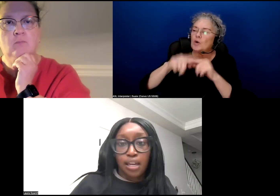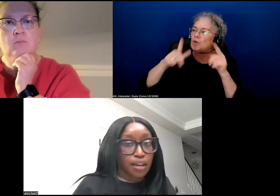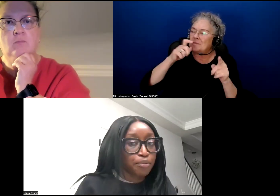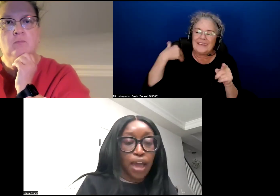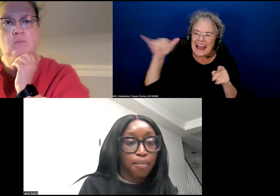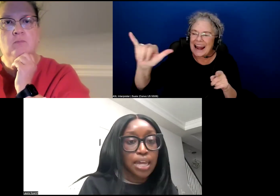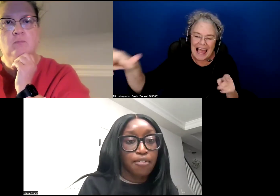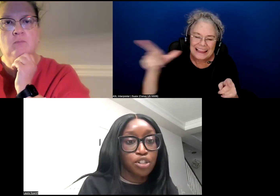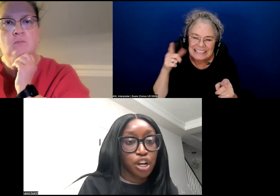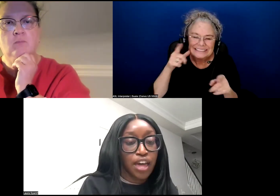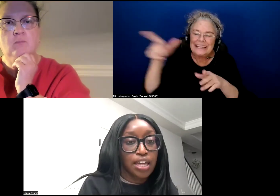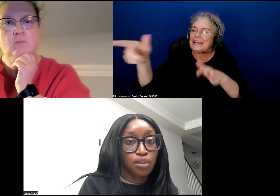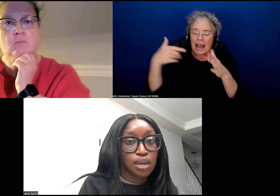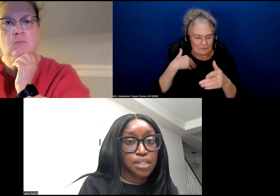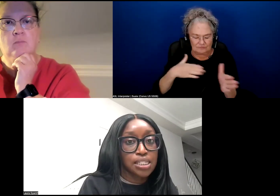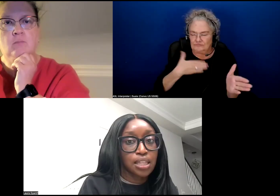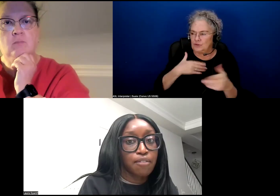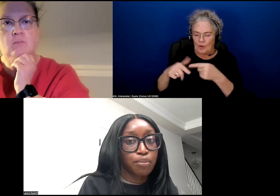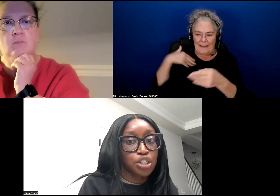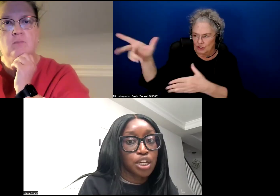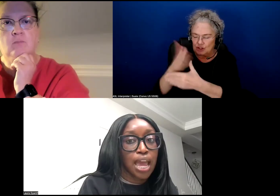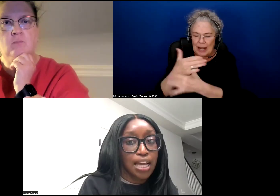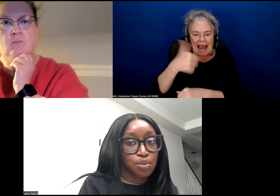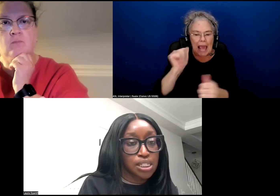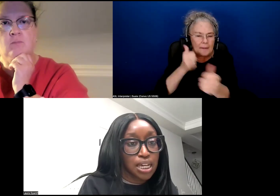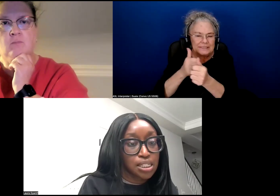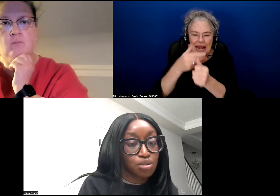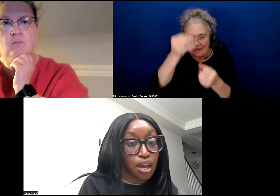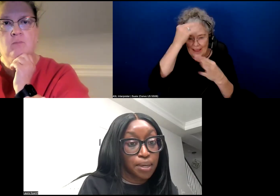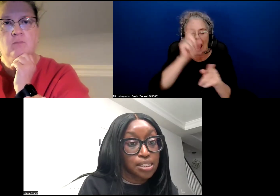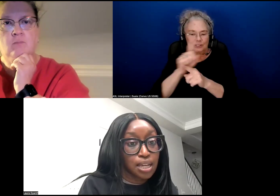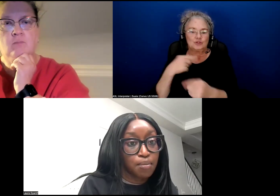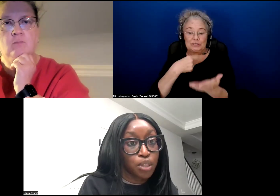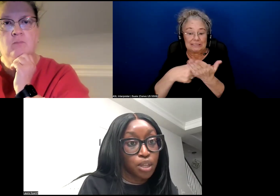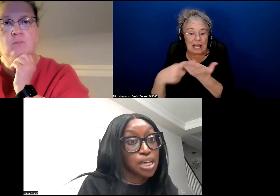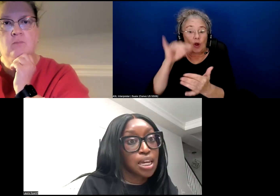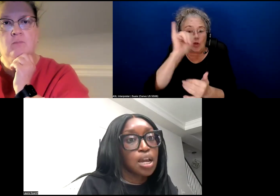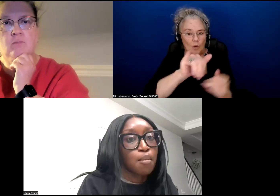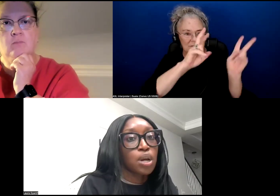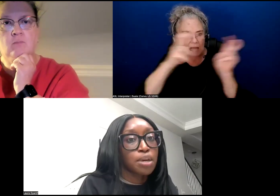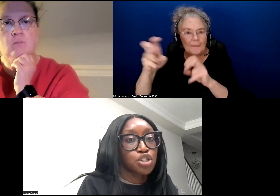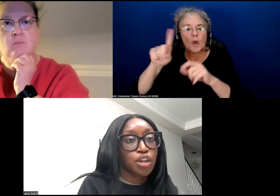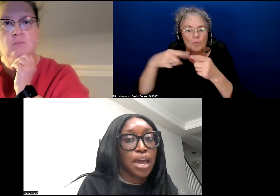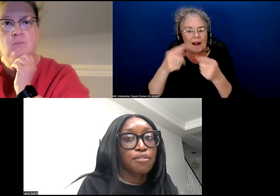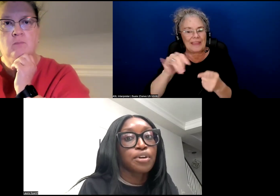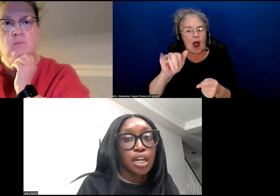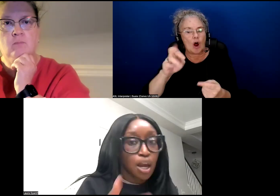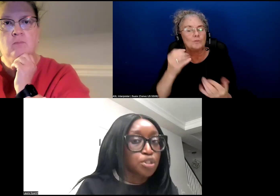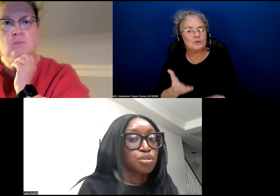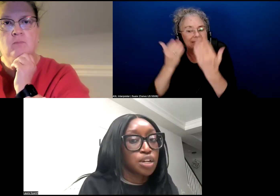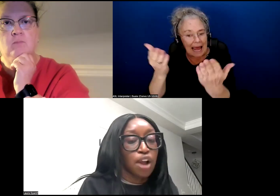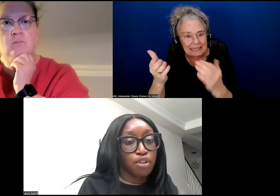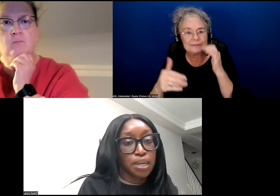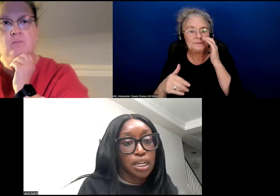Leslie. Happy to have her share those updates and that information as we discuss those topics when they're presented. But want to make sure that we have